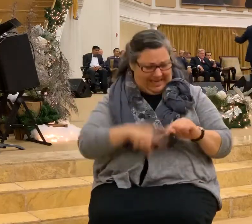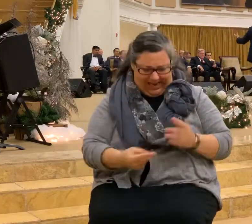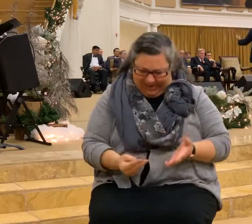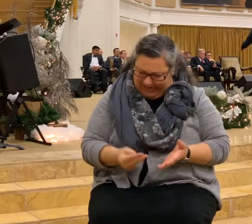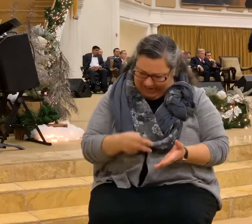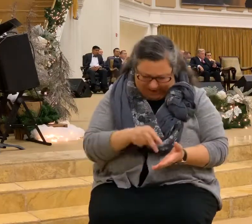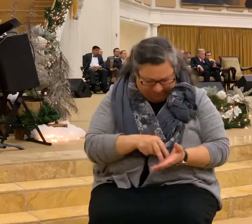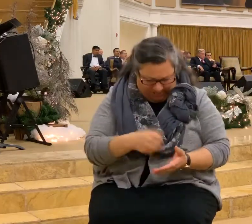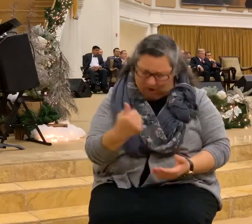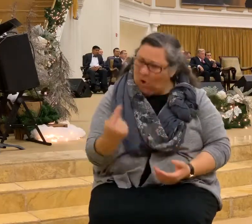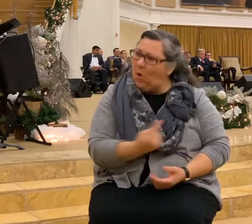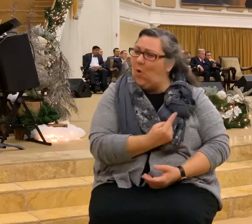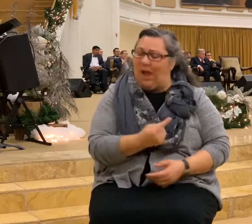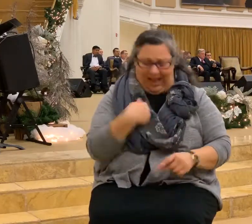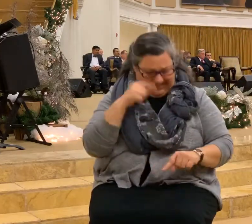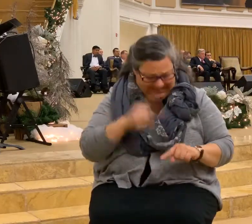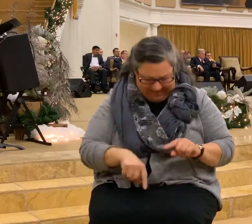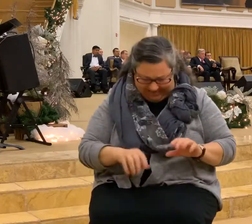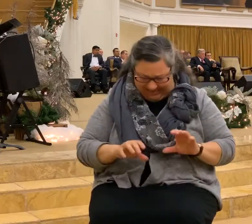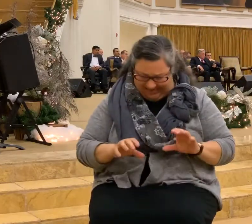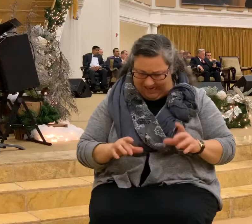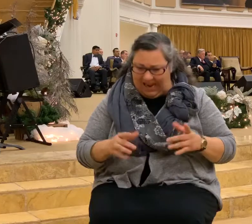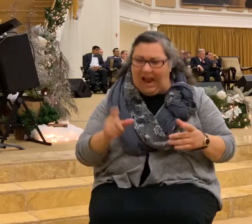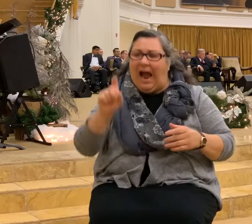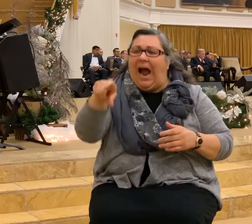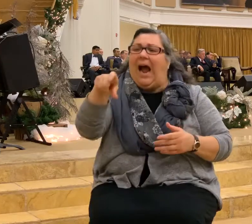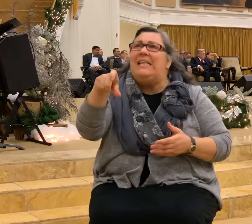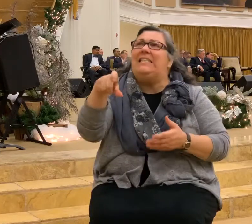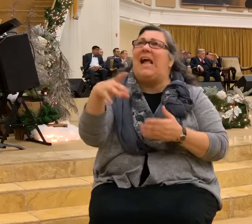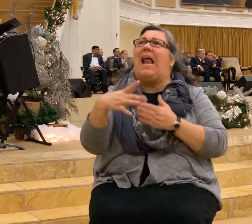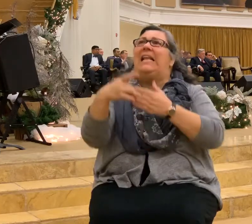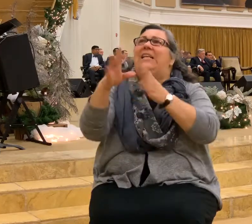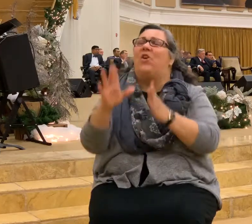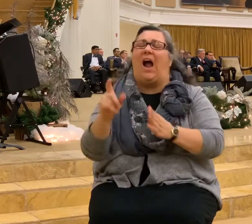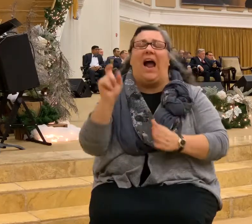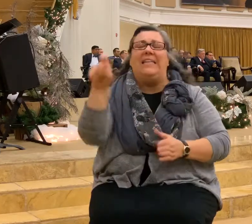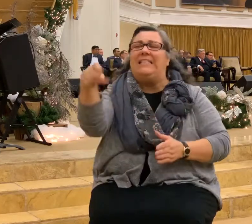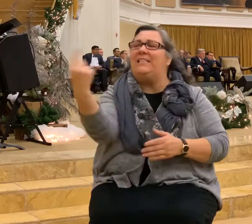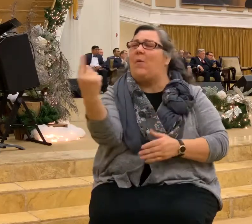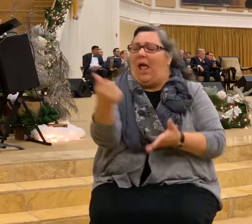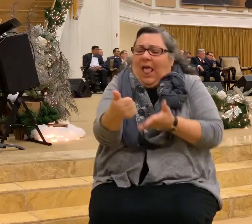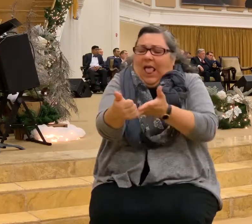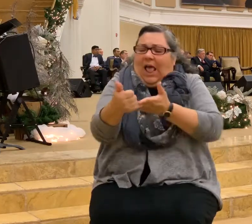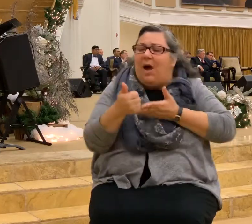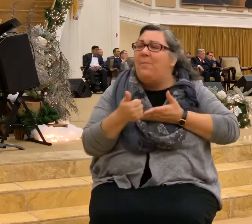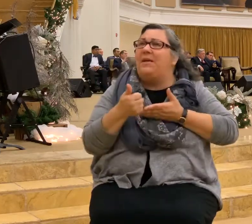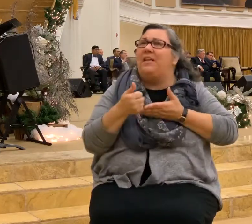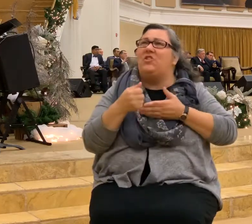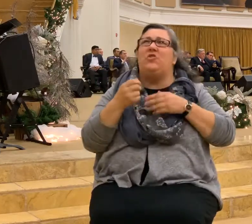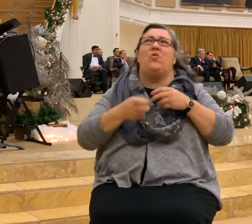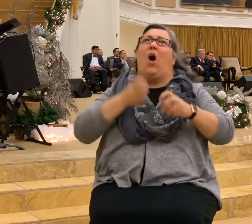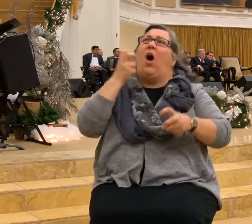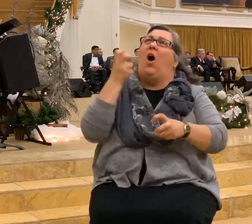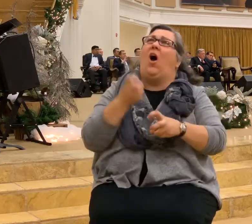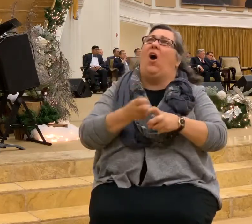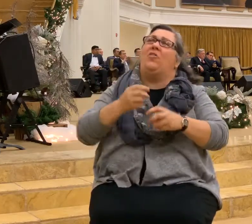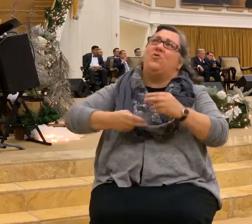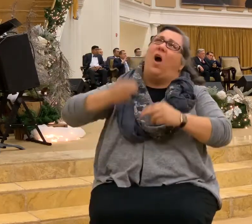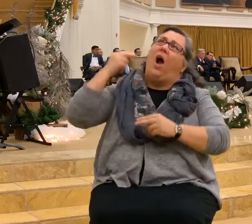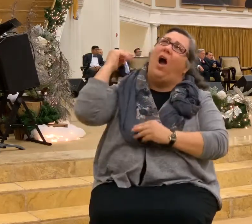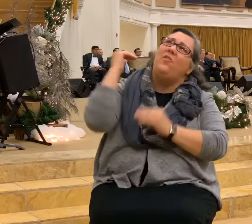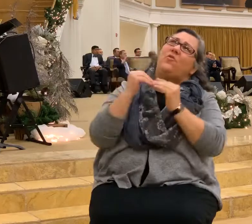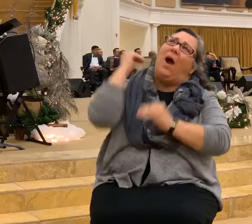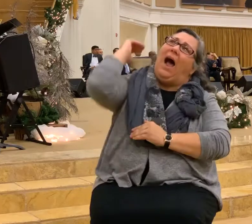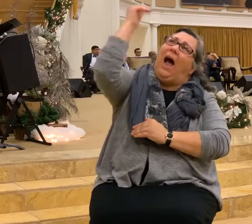by myself. I need a leader. I need a guide because it's too lofty for me. It's too high for